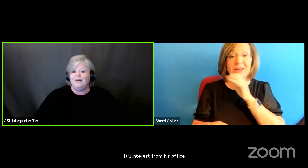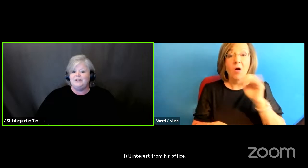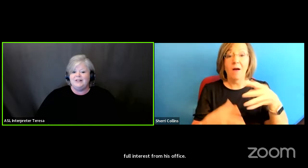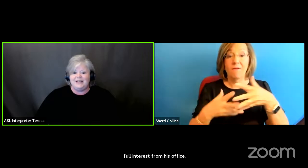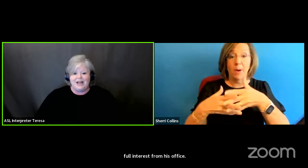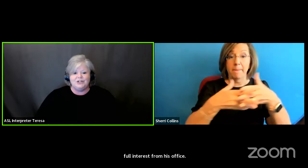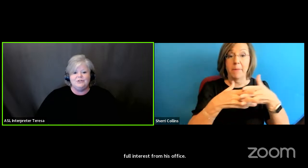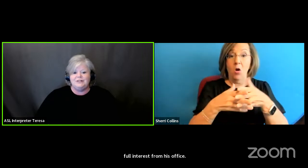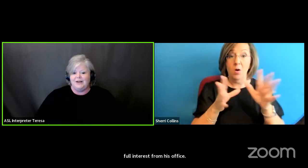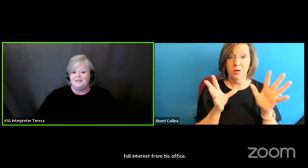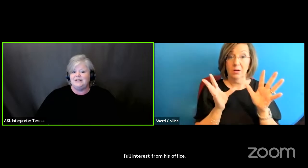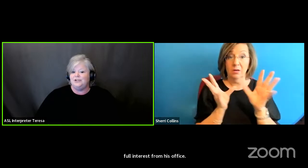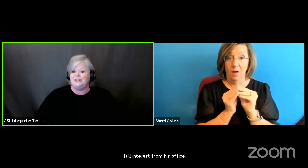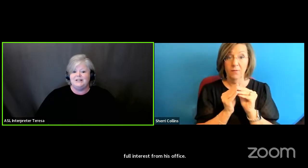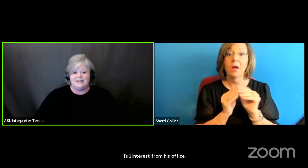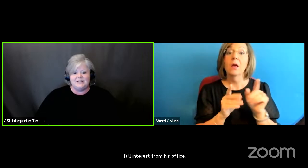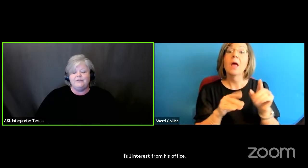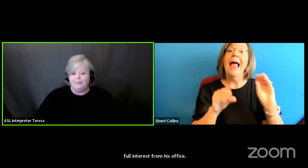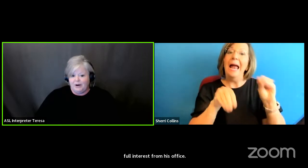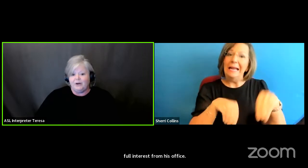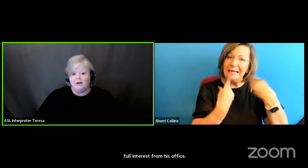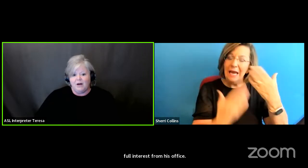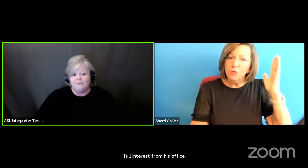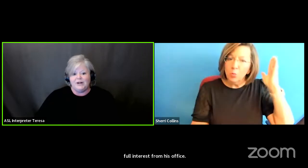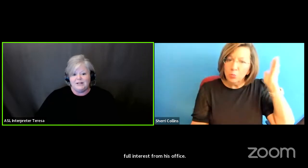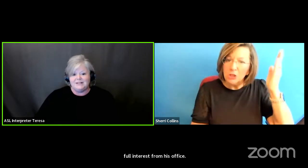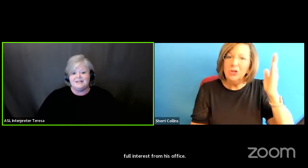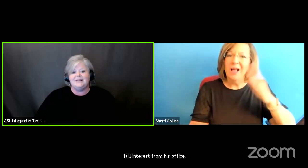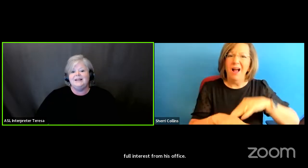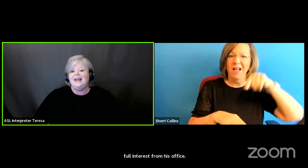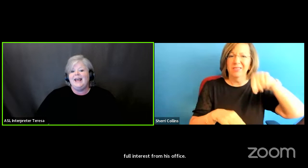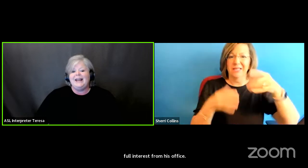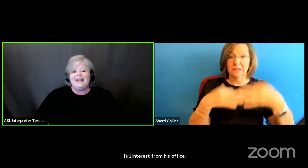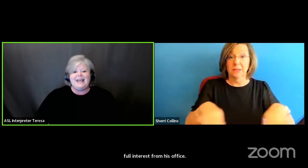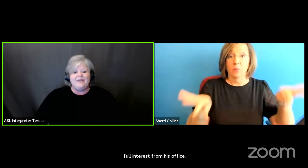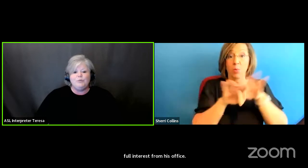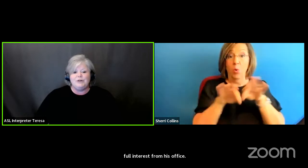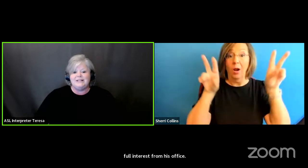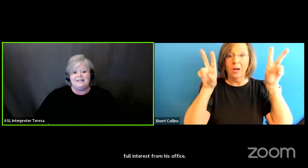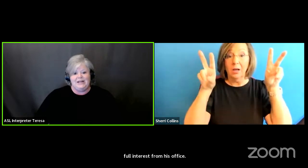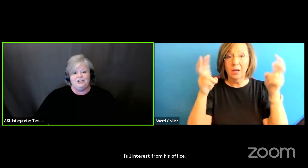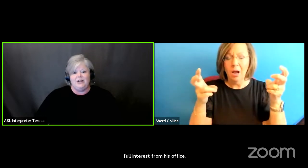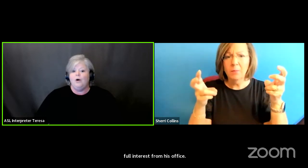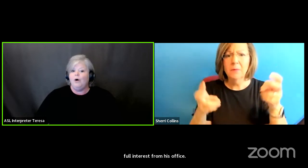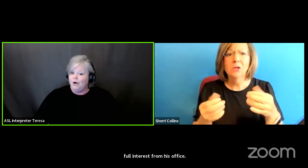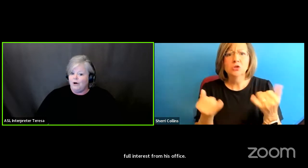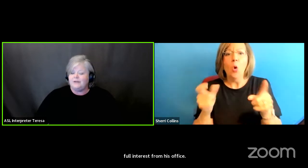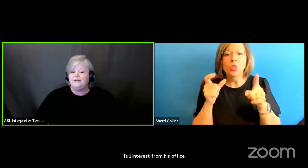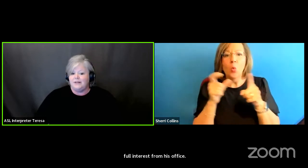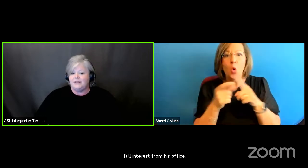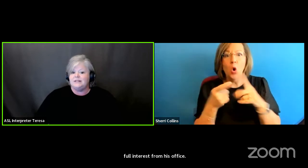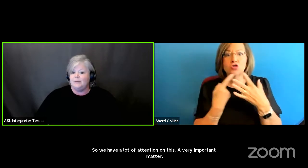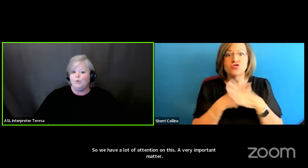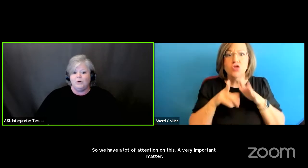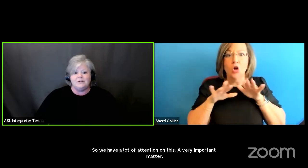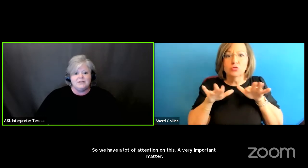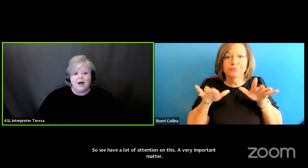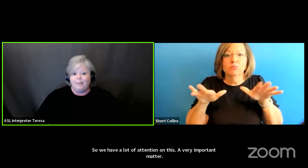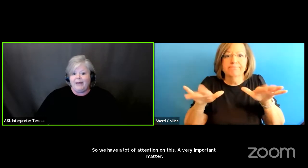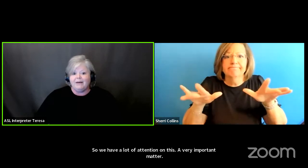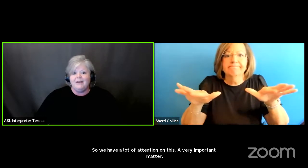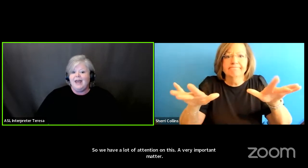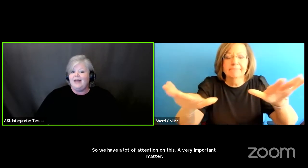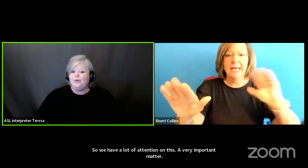Also, I went to the National Deaf Senior Citizens of America Conference, and I gave a presentation on this